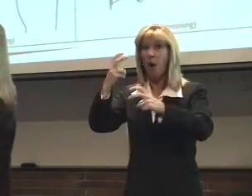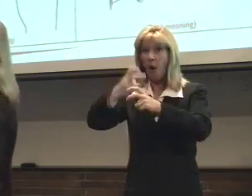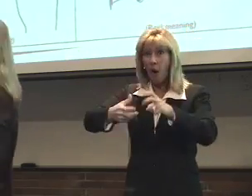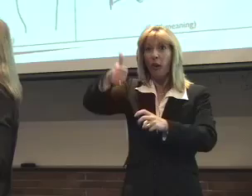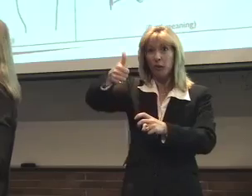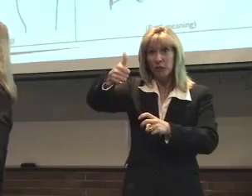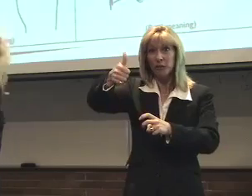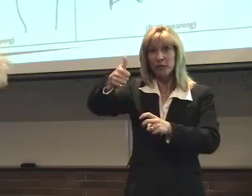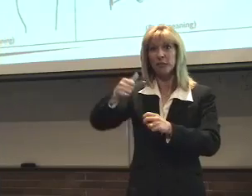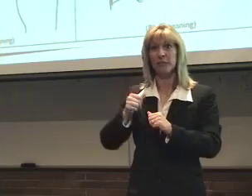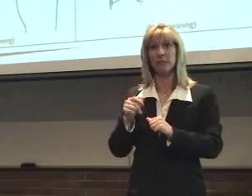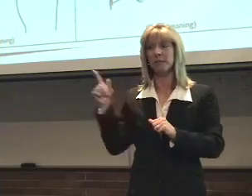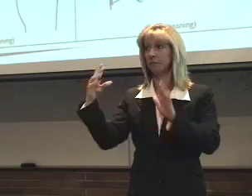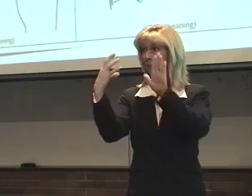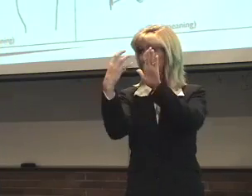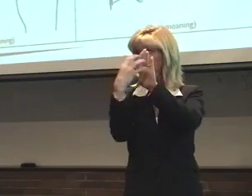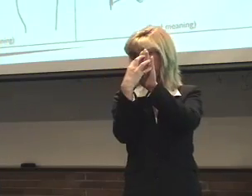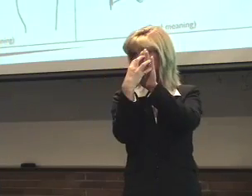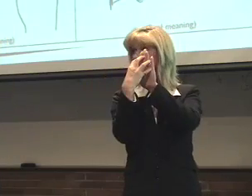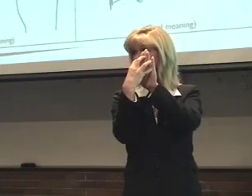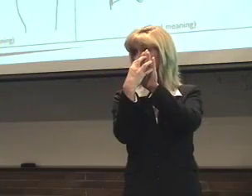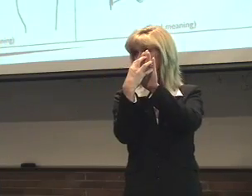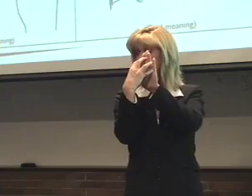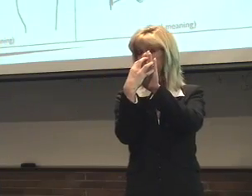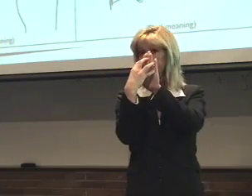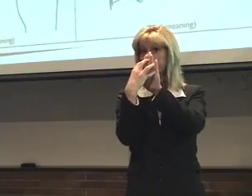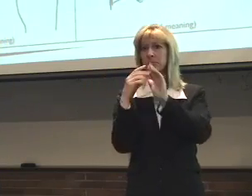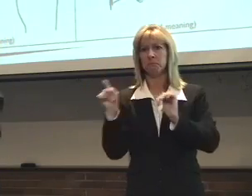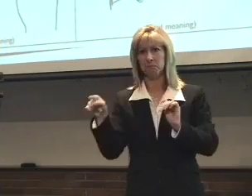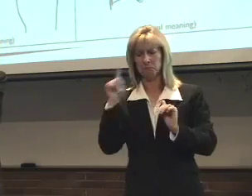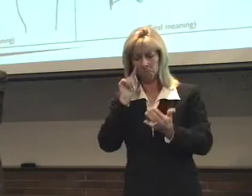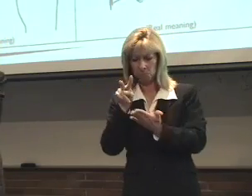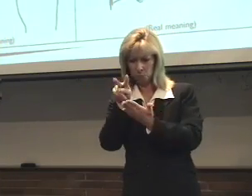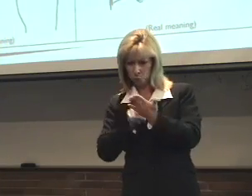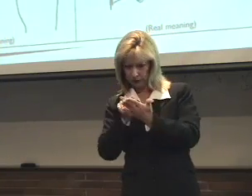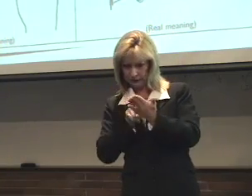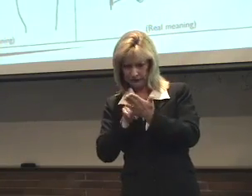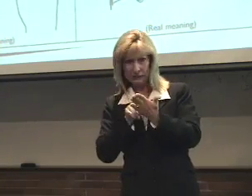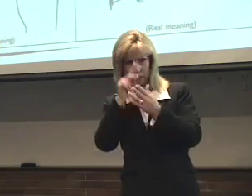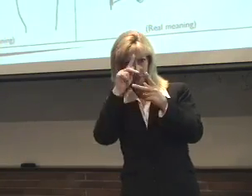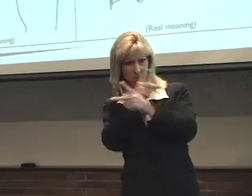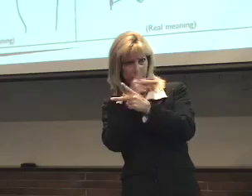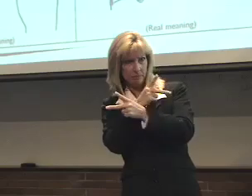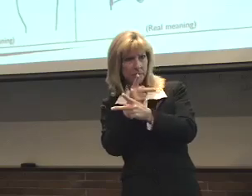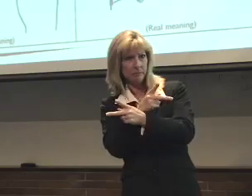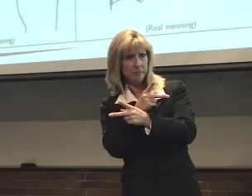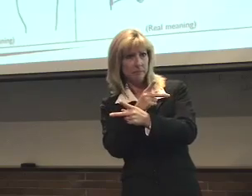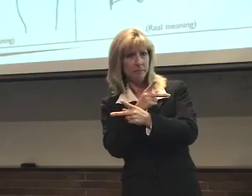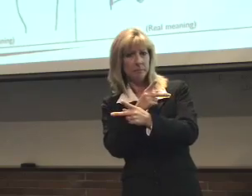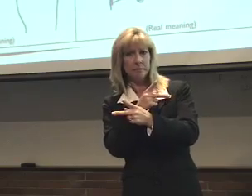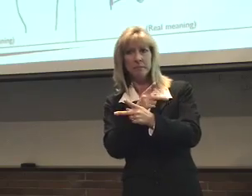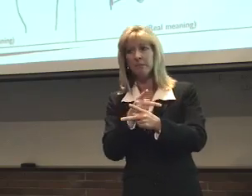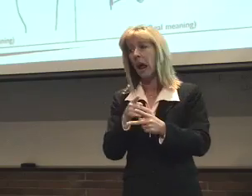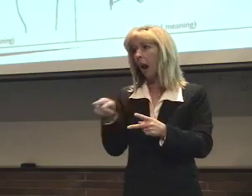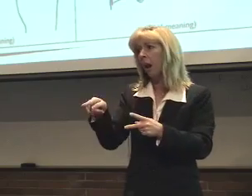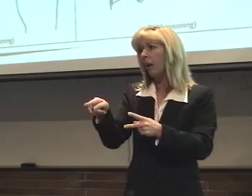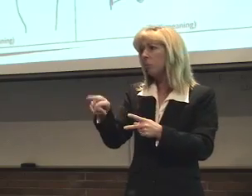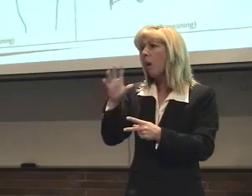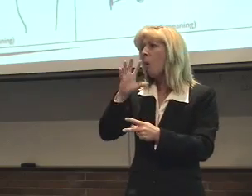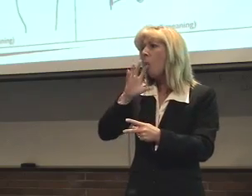paragraph. In context, they have to read it. And then, because they're a little bit older, I force them to do two things.